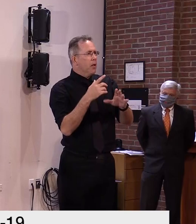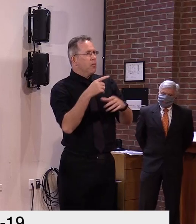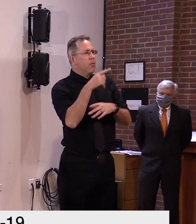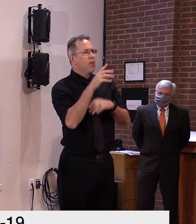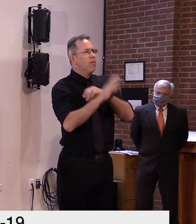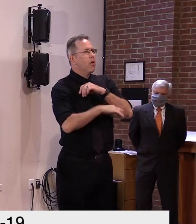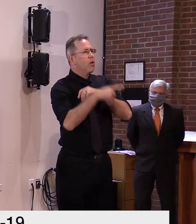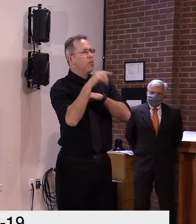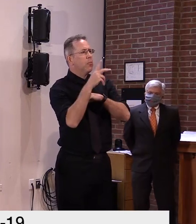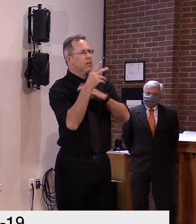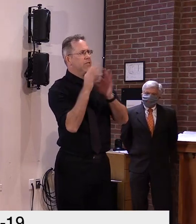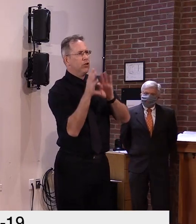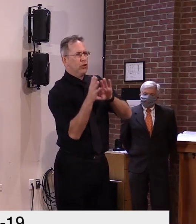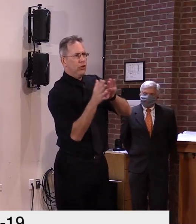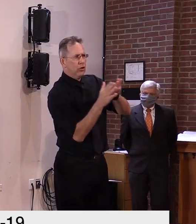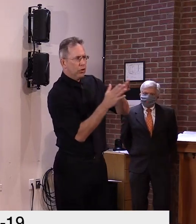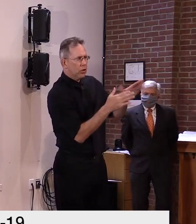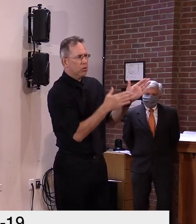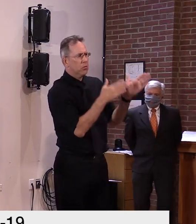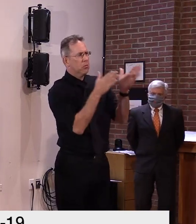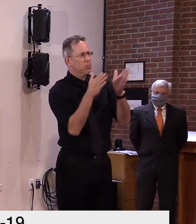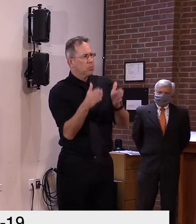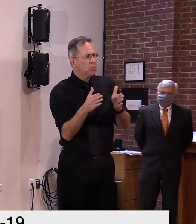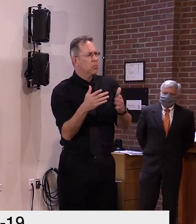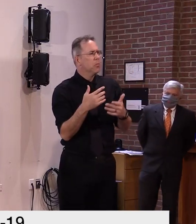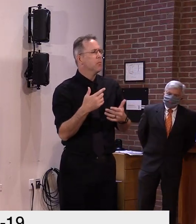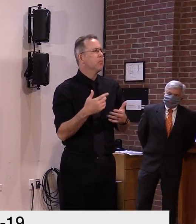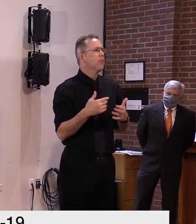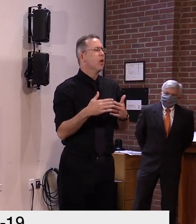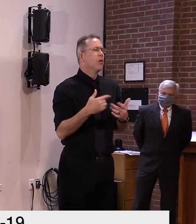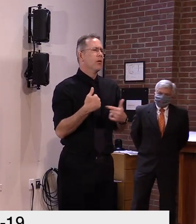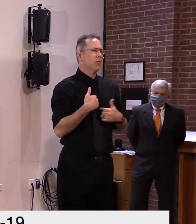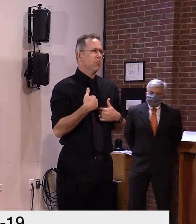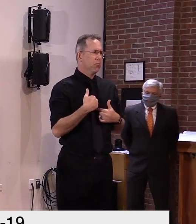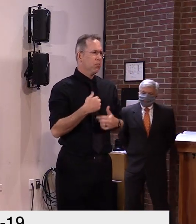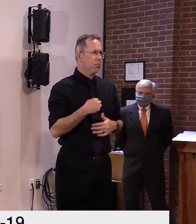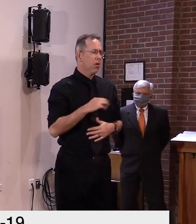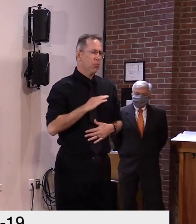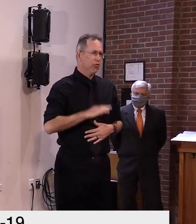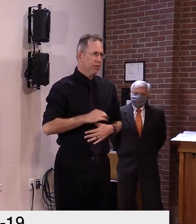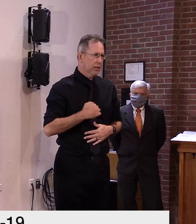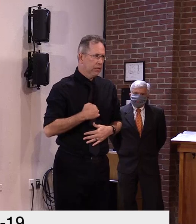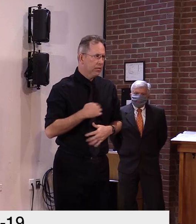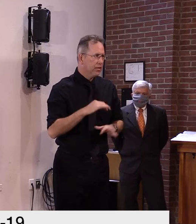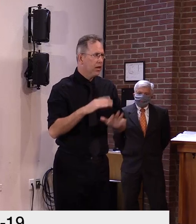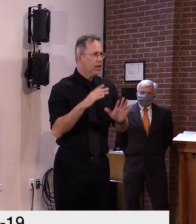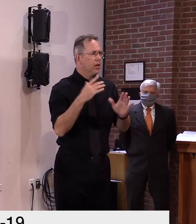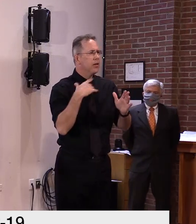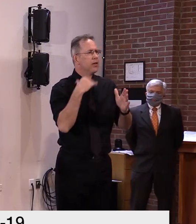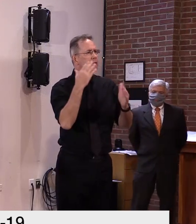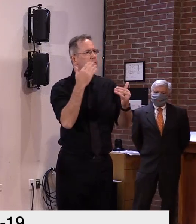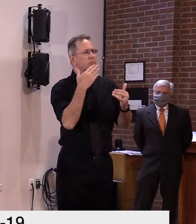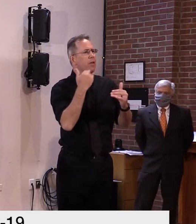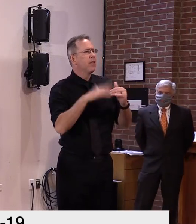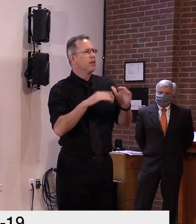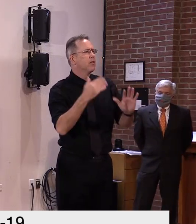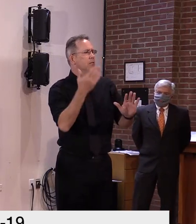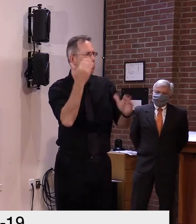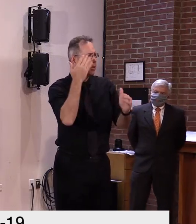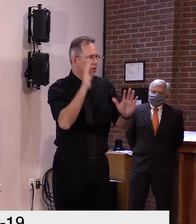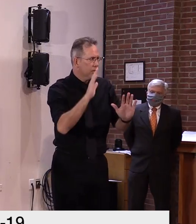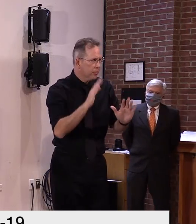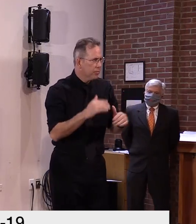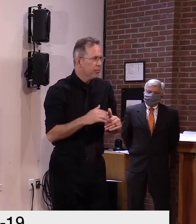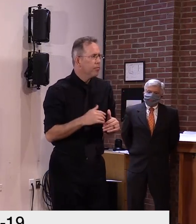that. So I think we're doing better than we thought we would. From a tourism standpoint, but certainly the numbers are